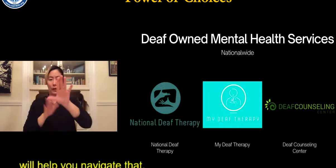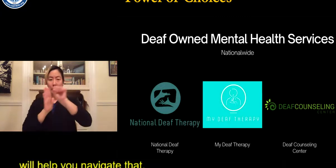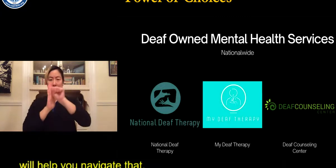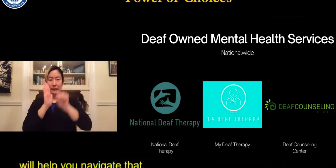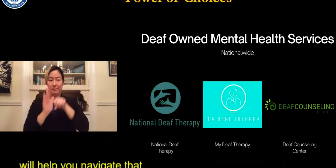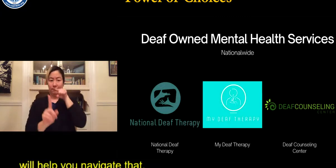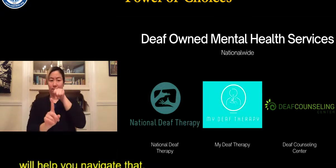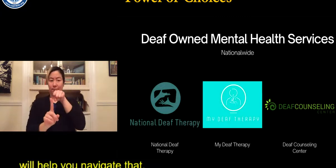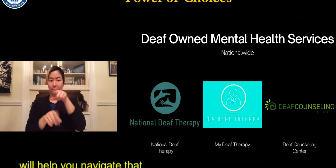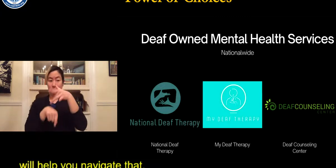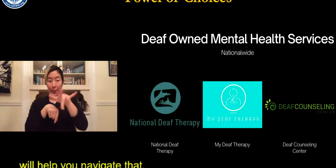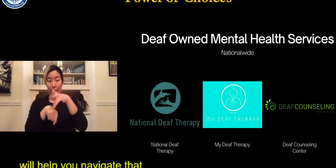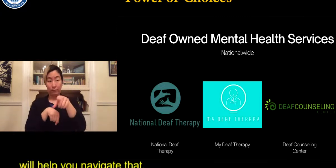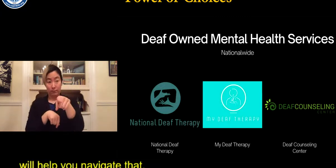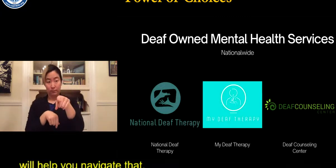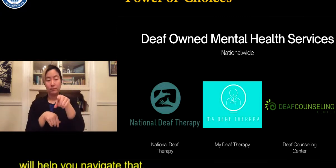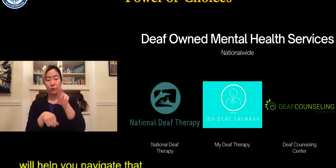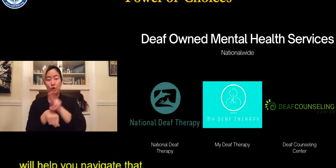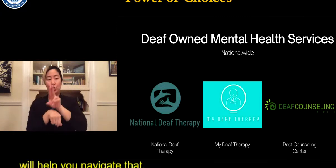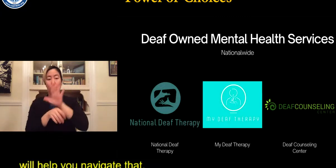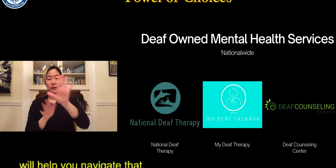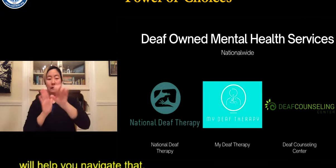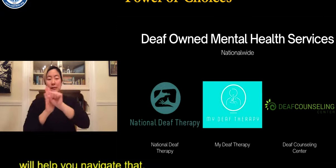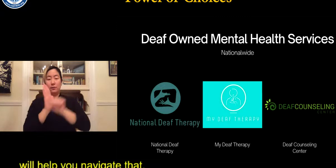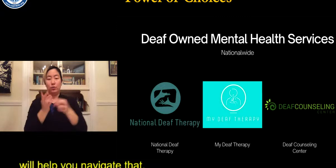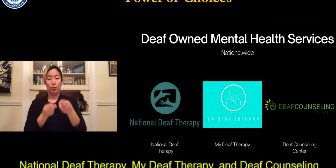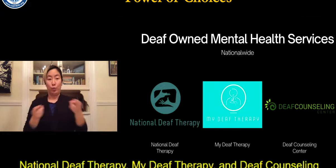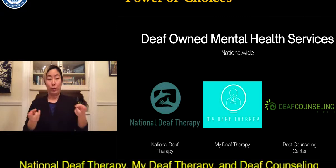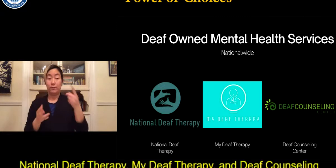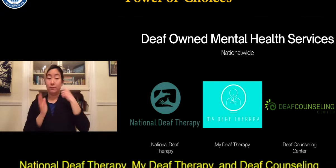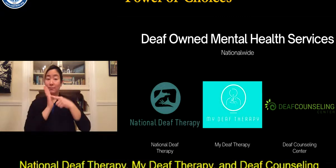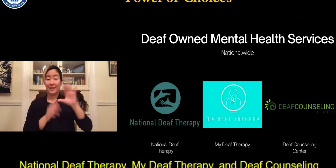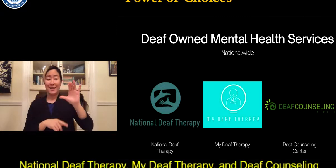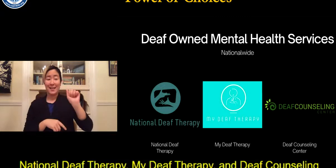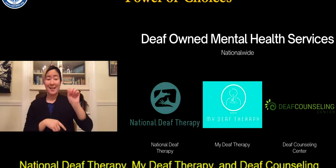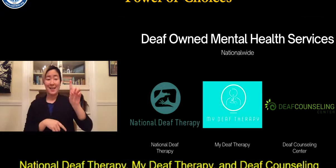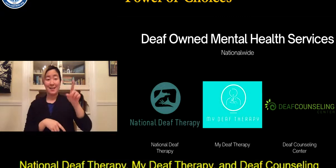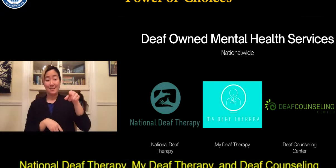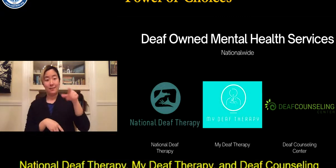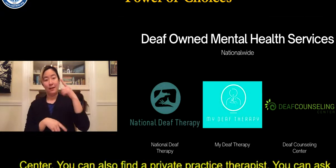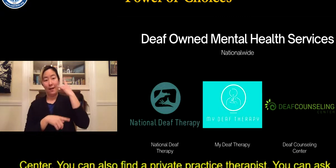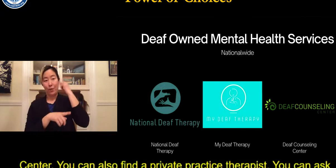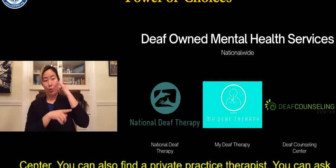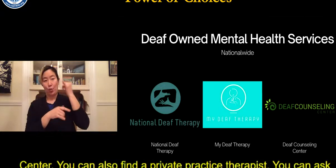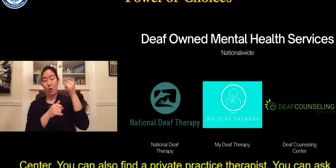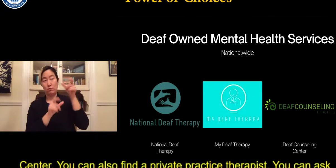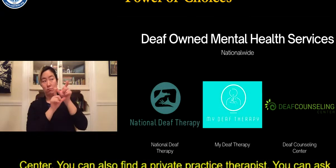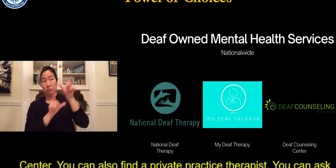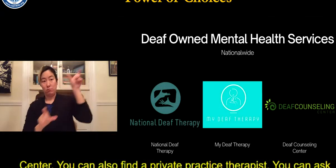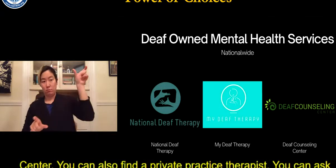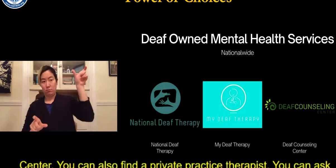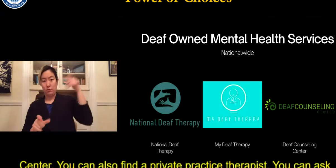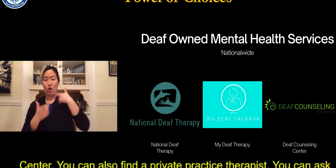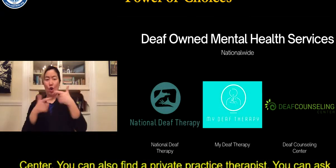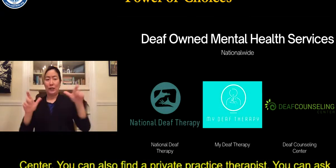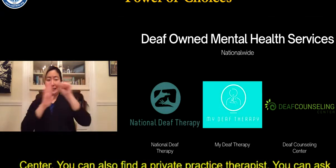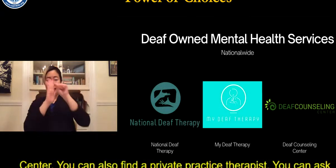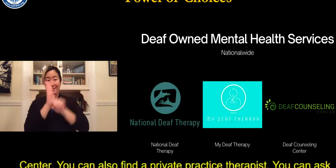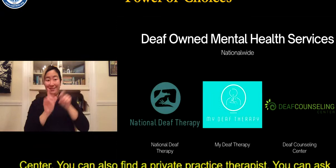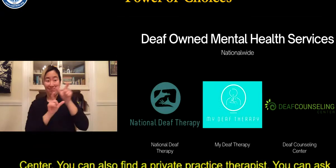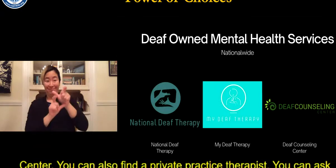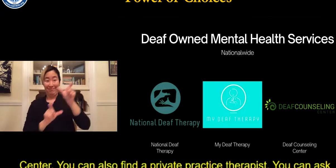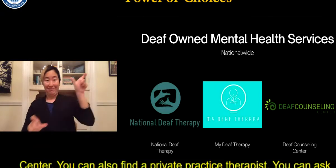ask a school counselor for a referral. And these services will be dependent on your state and the resources